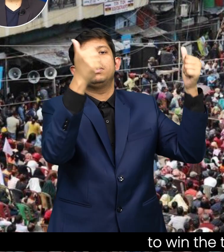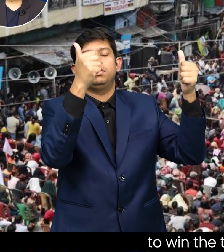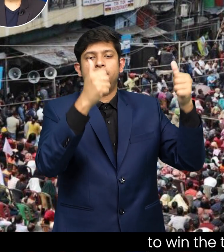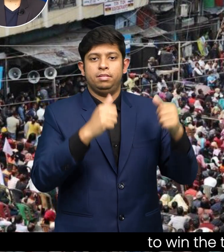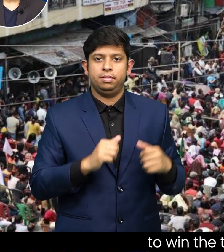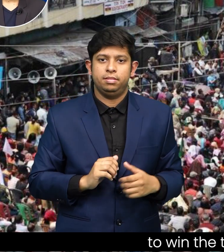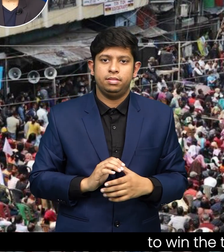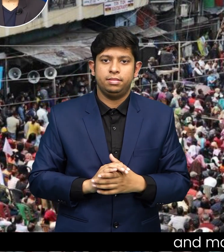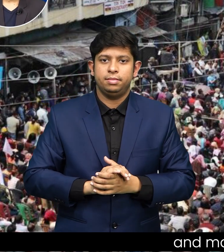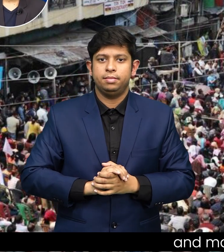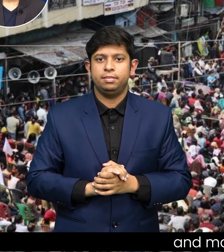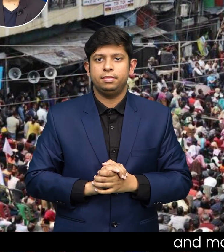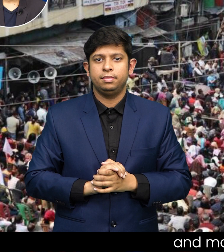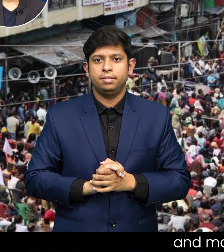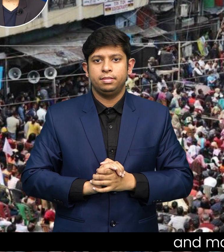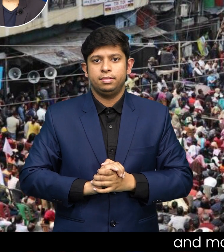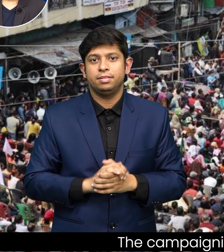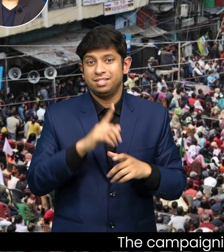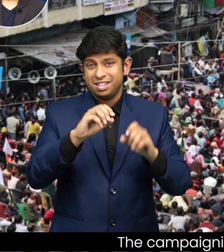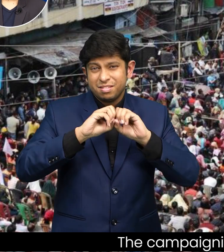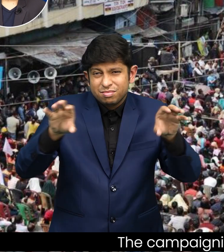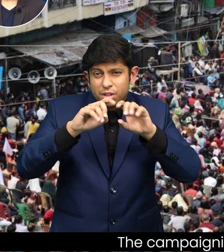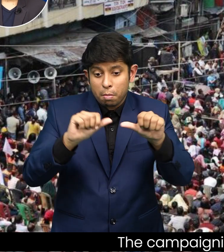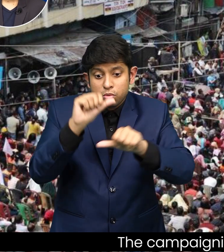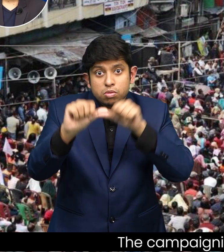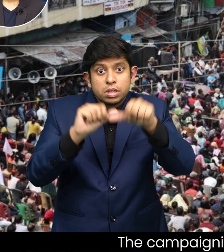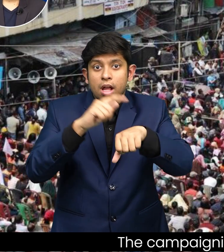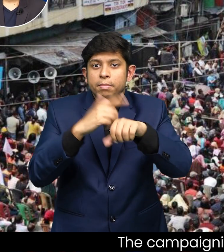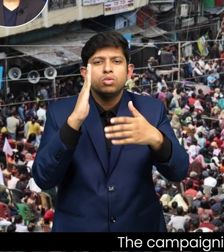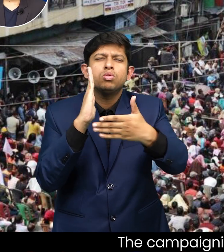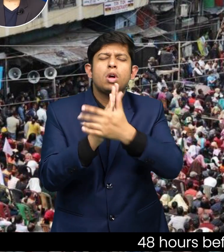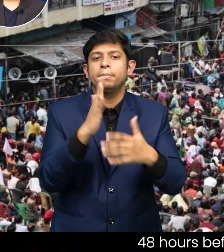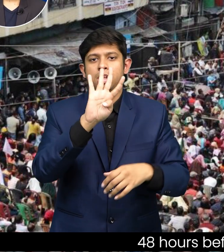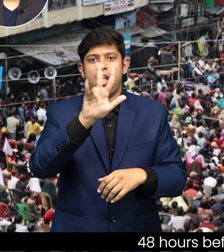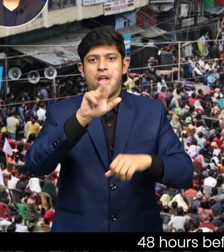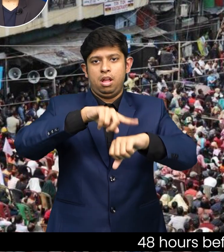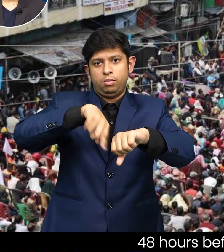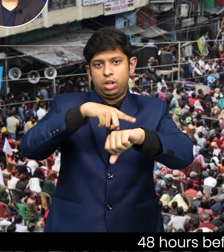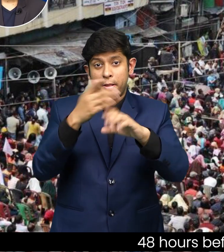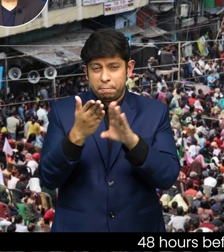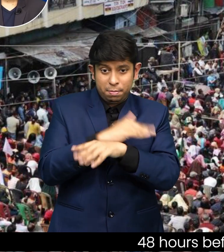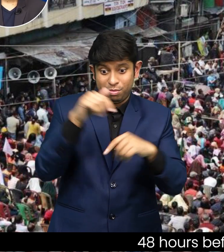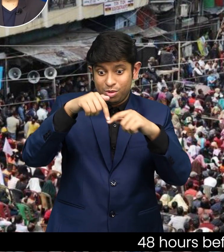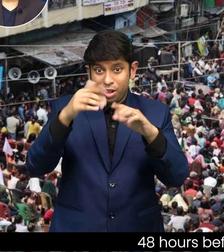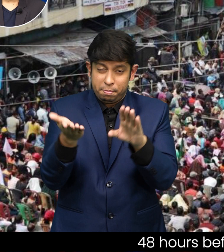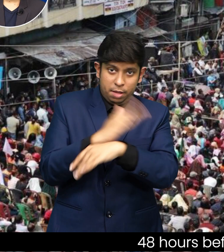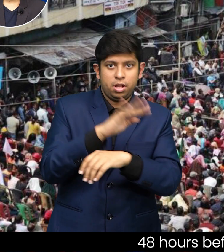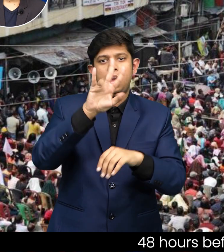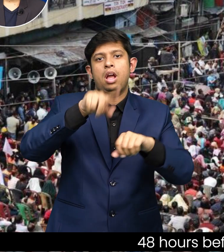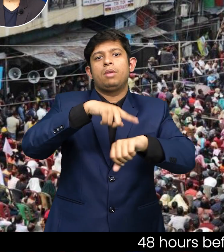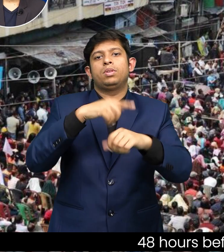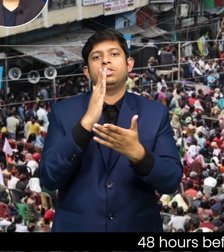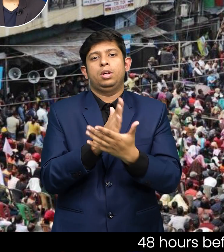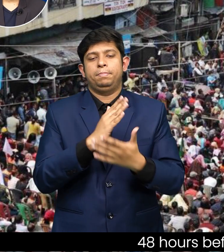the trust of the people and make them vote. The campaigning process is stopped 48 hours before the polling